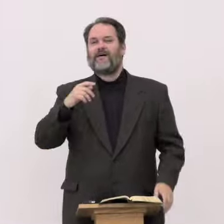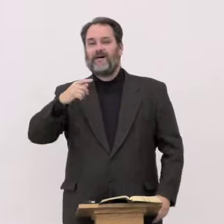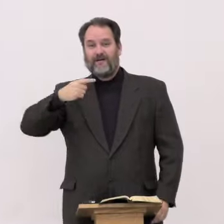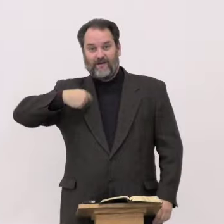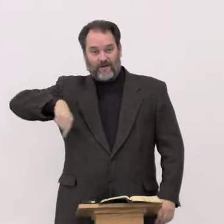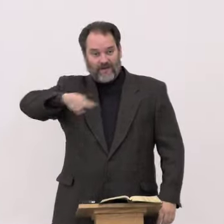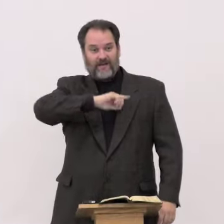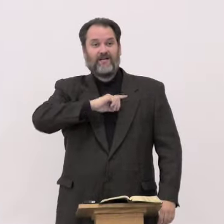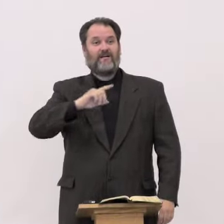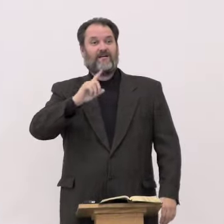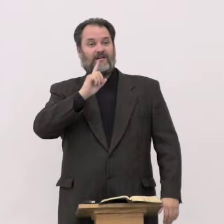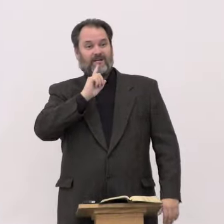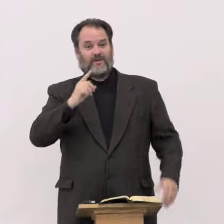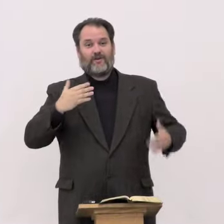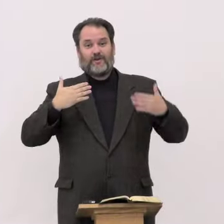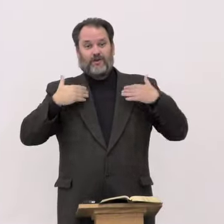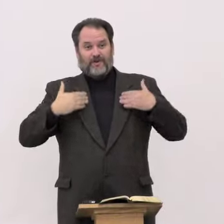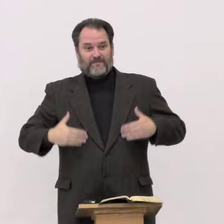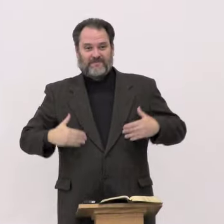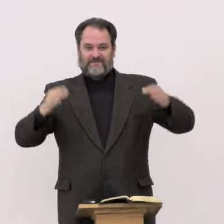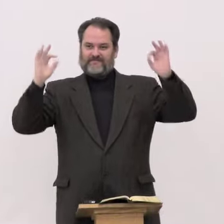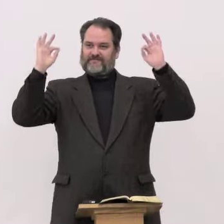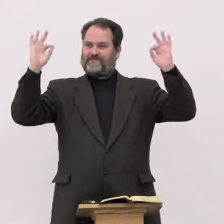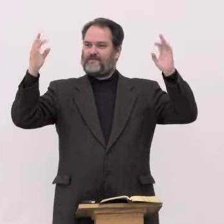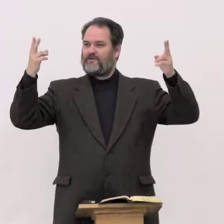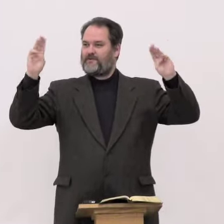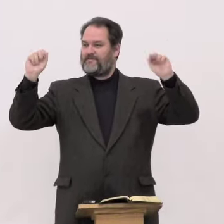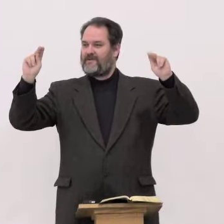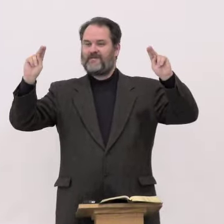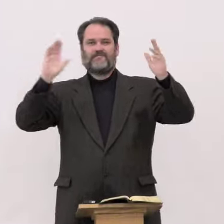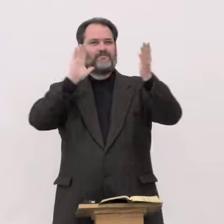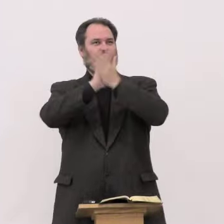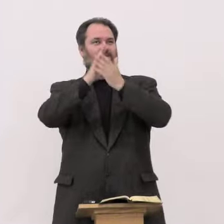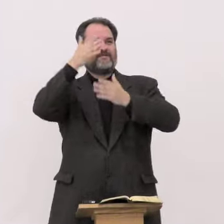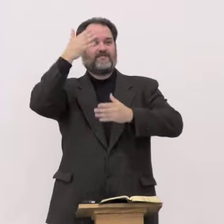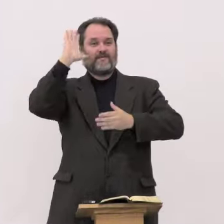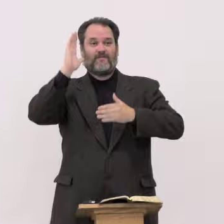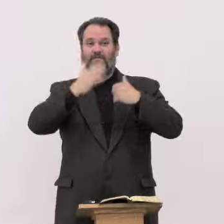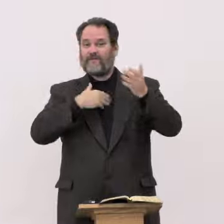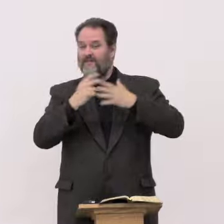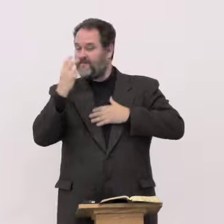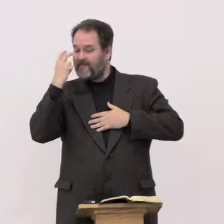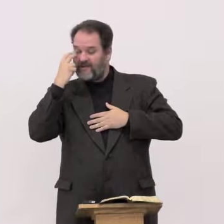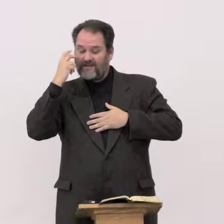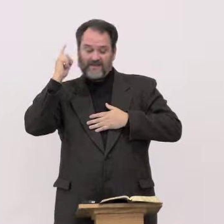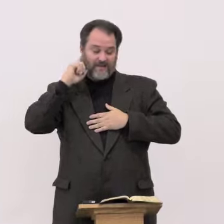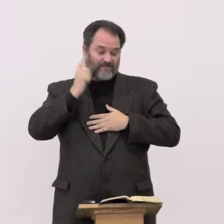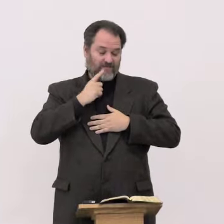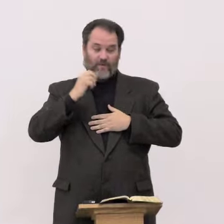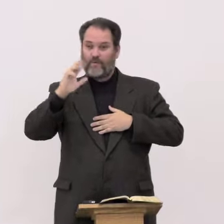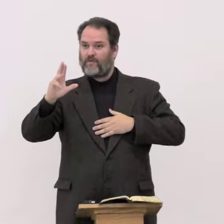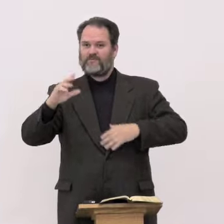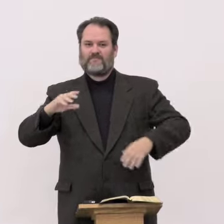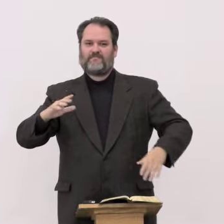being deaf. I mean, obviously it's because of sin. You know, whether you're blind